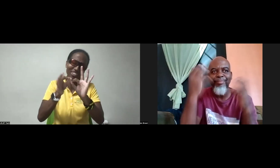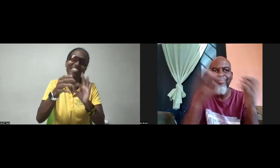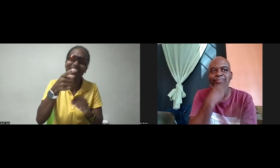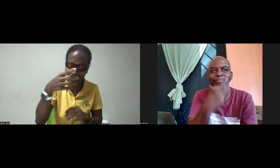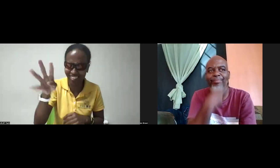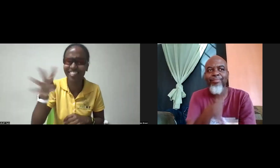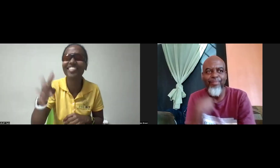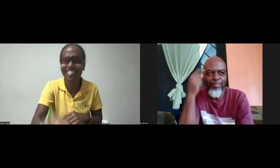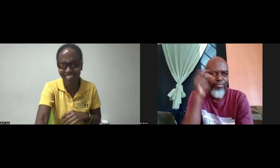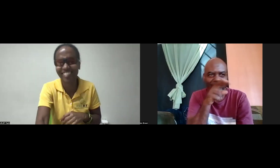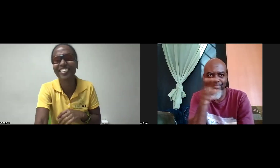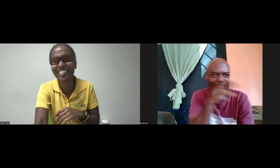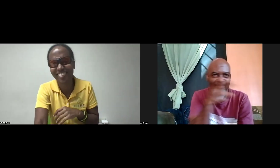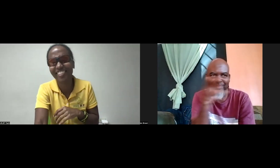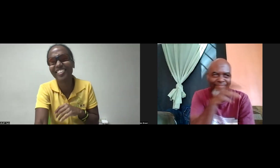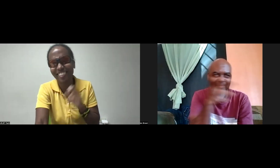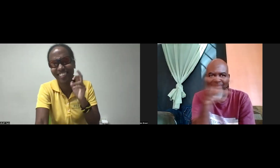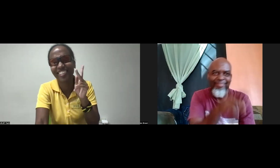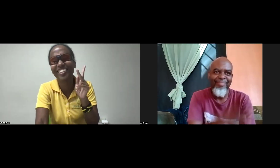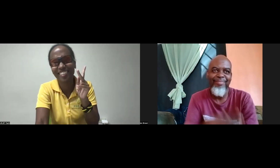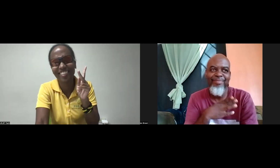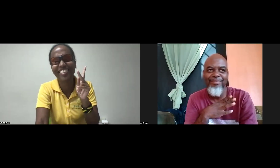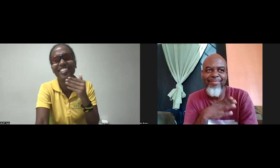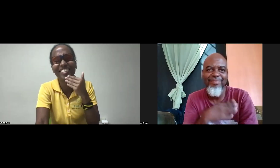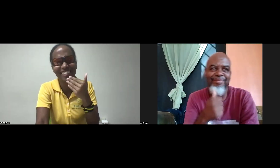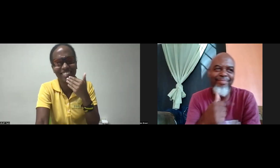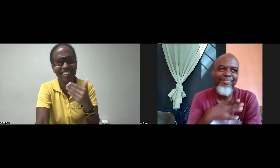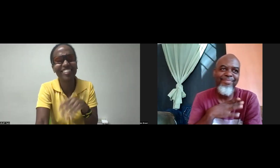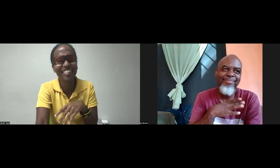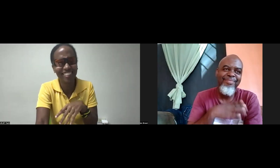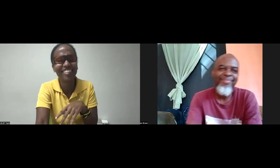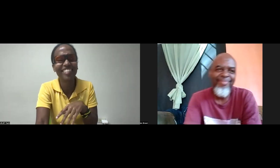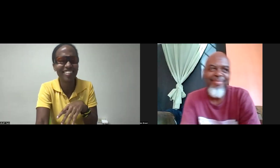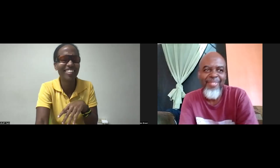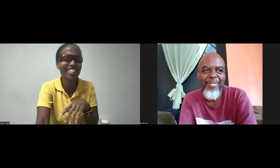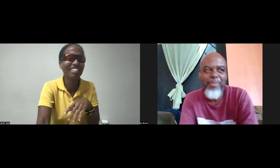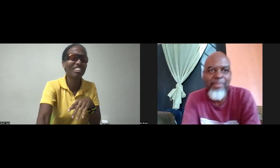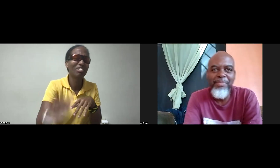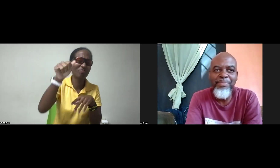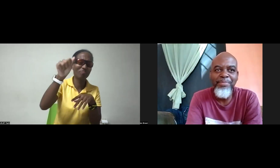Right, right. You saw the interpreter said right. Country sign. They said right. Good.